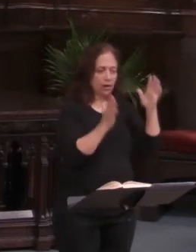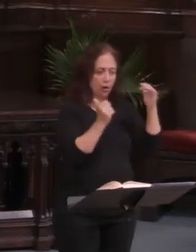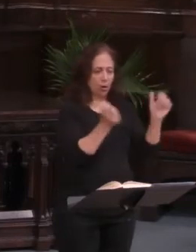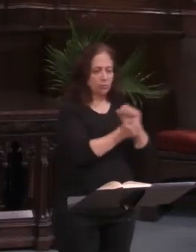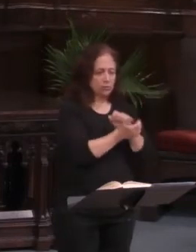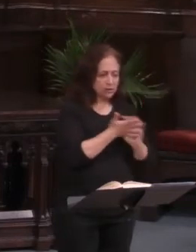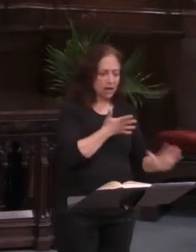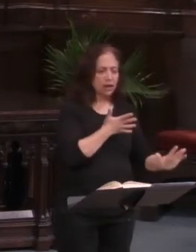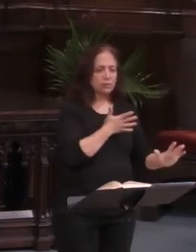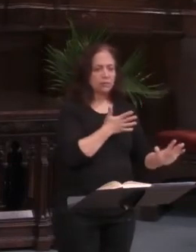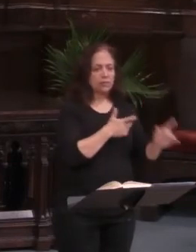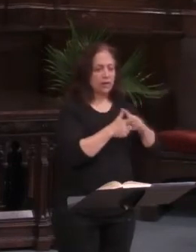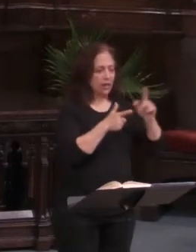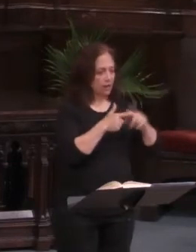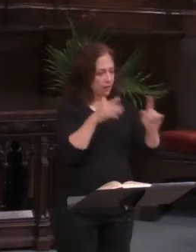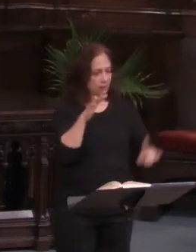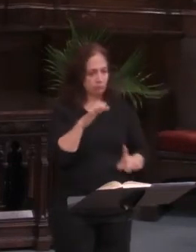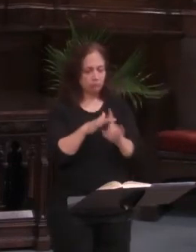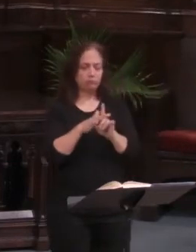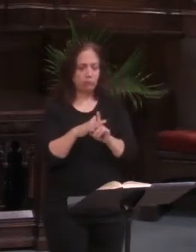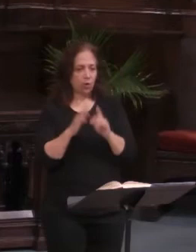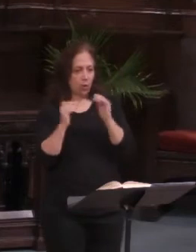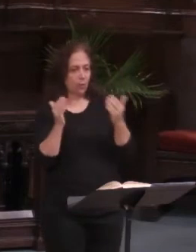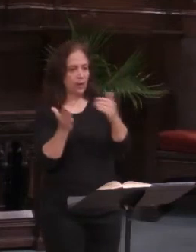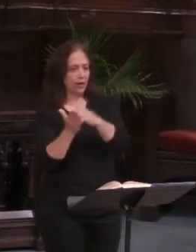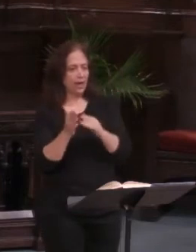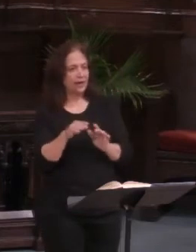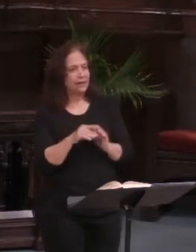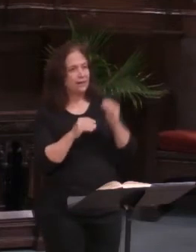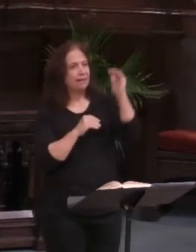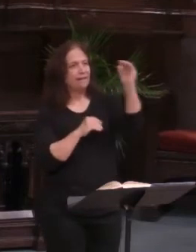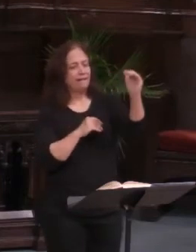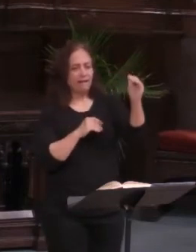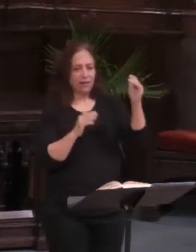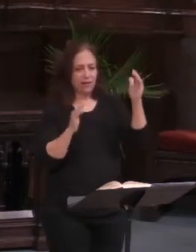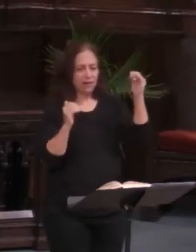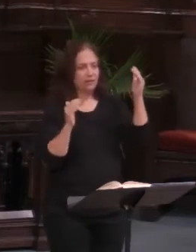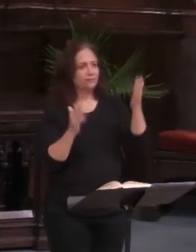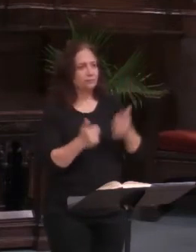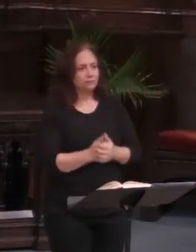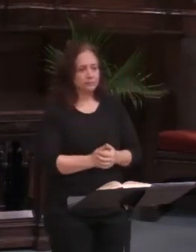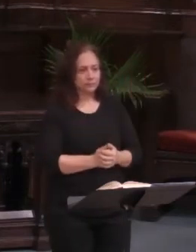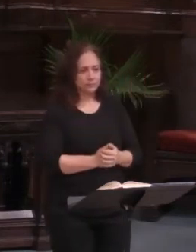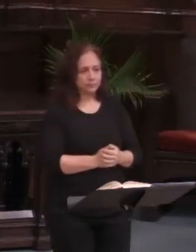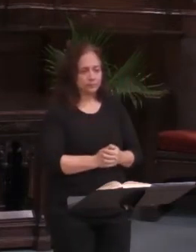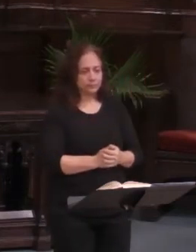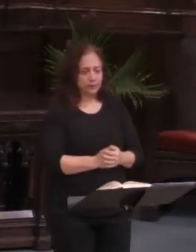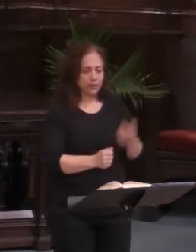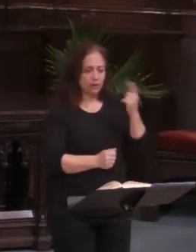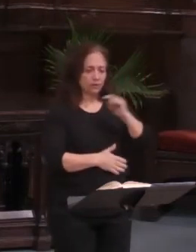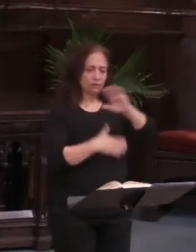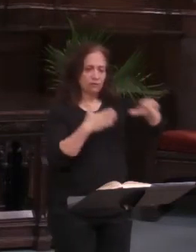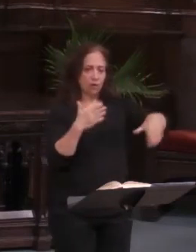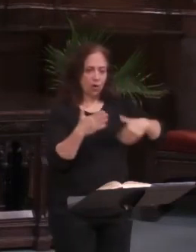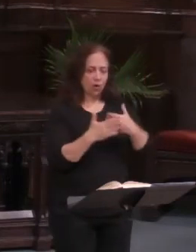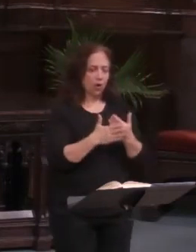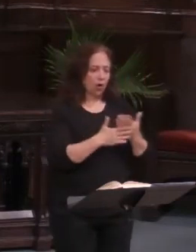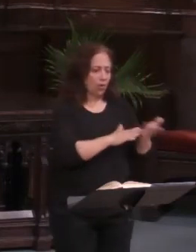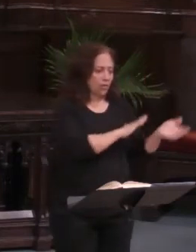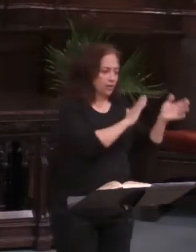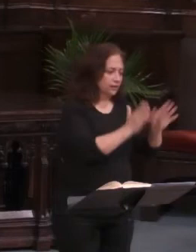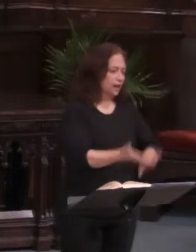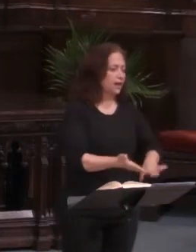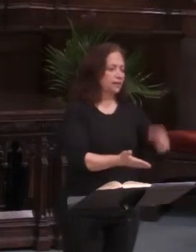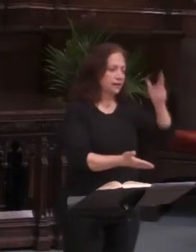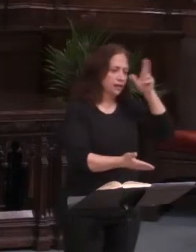are reanimated and can soar to even higher heights. For all the death and